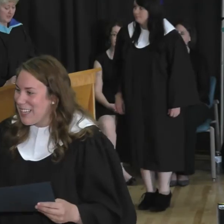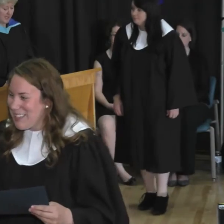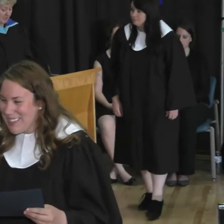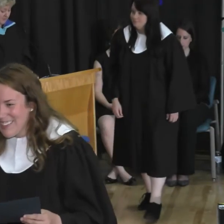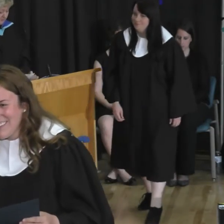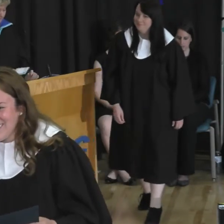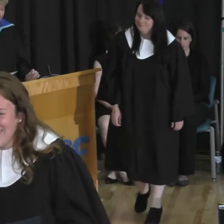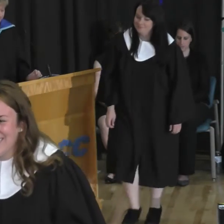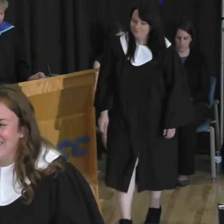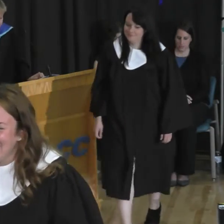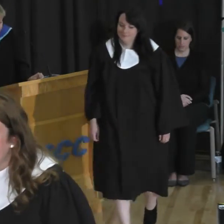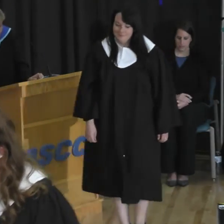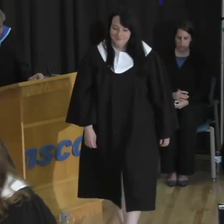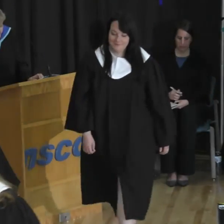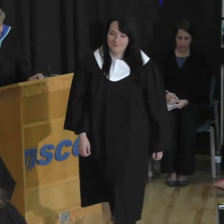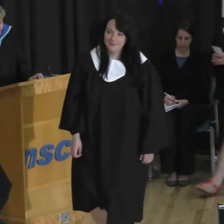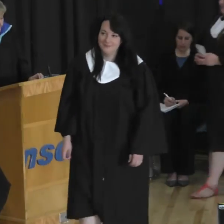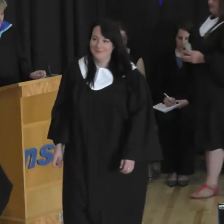Kelsey Keddy.